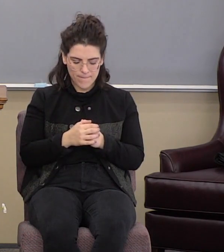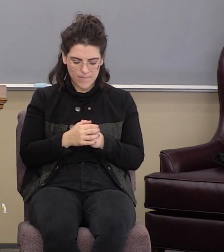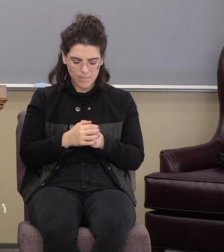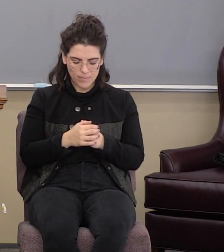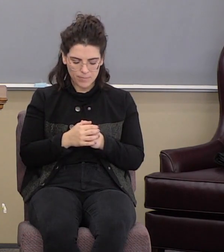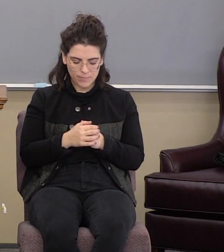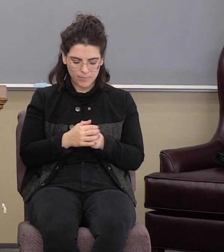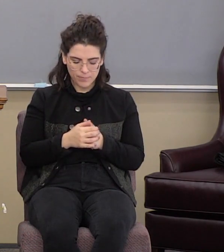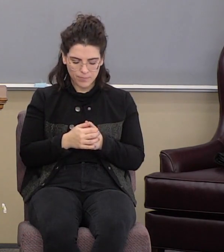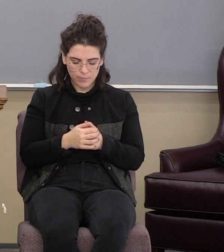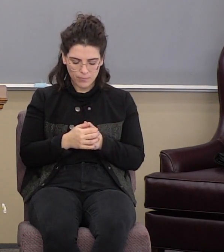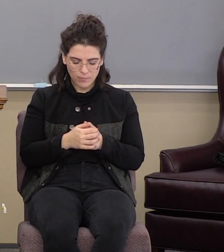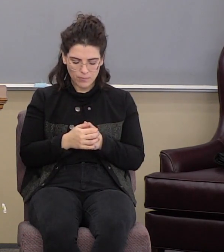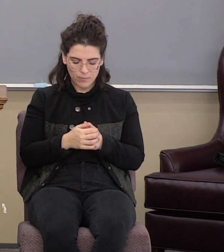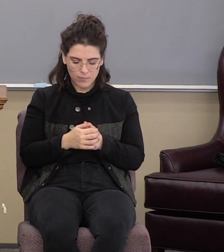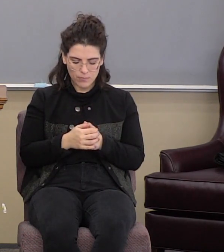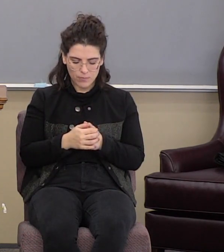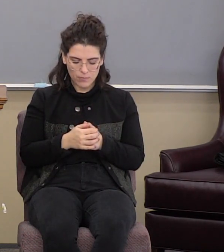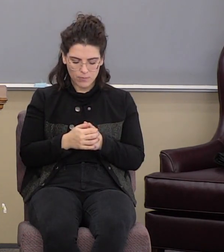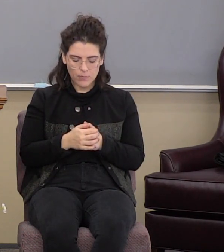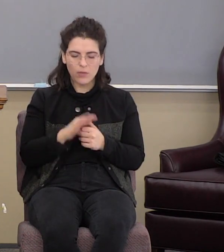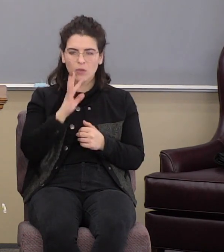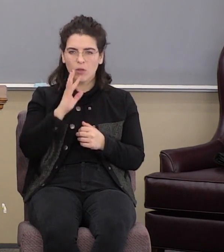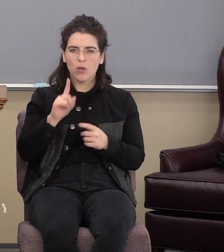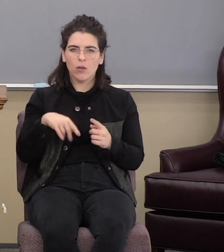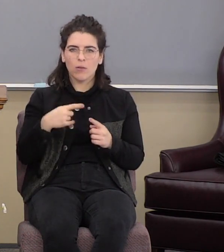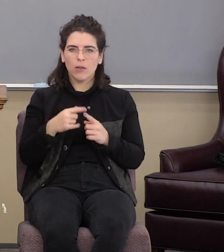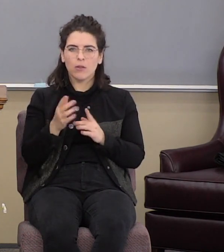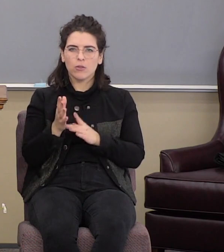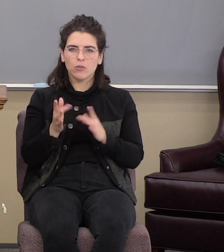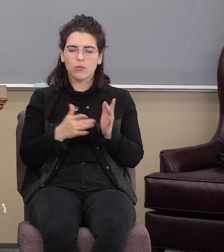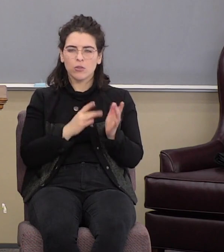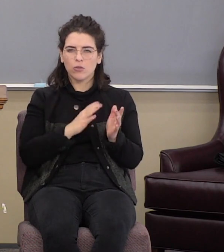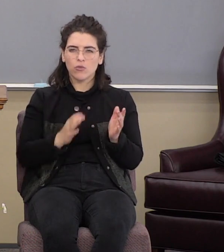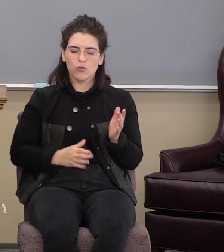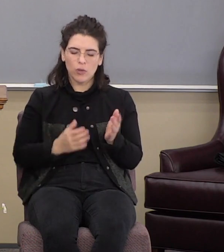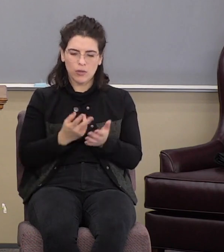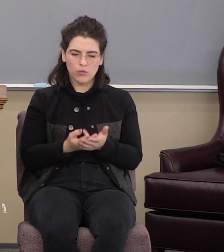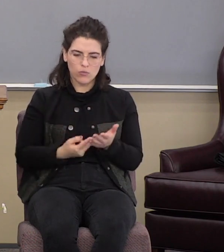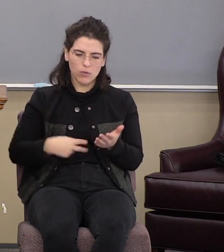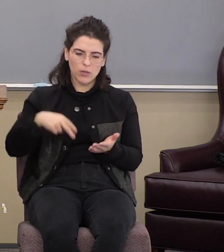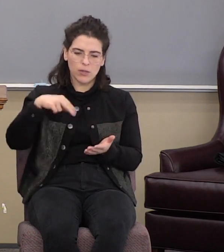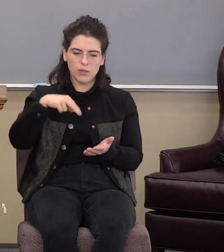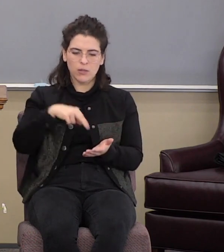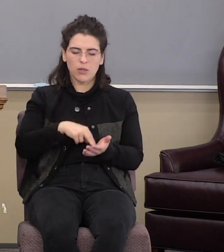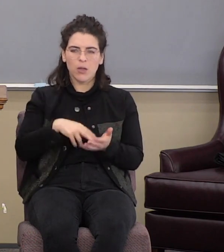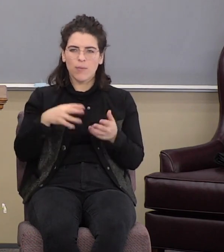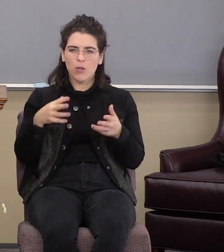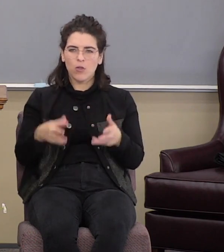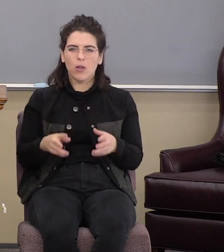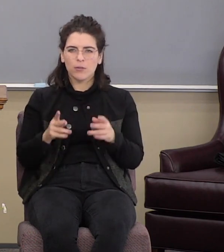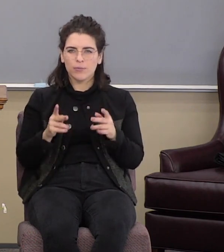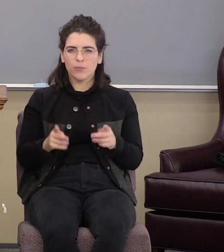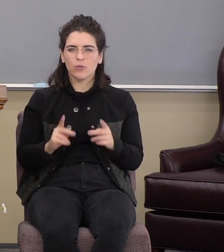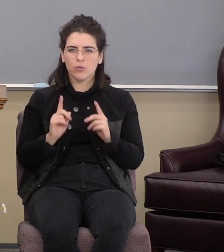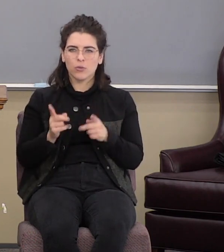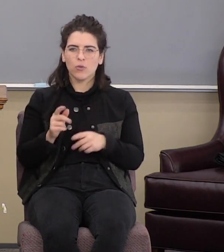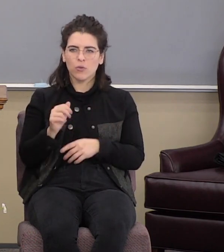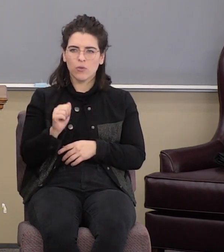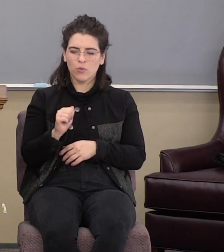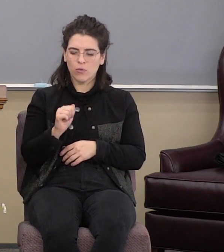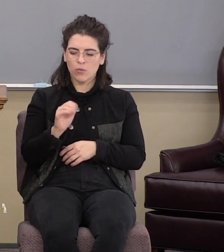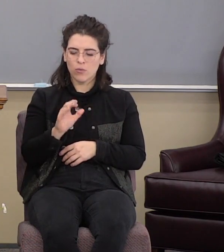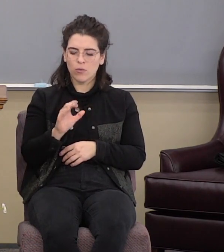talk about Jesus raising up a lost person. Let's go, since we're in Acts, go to Acts